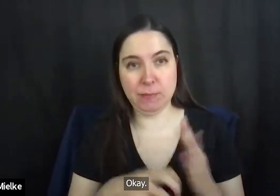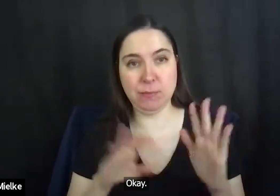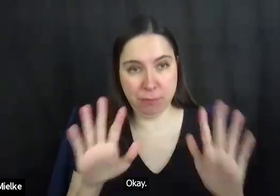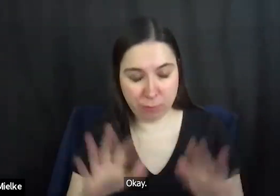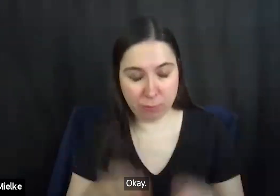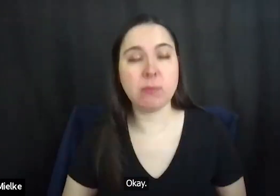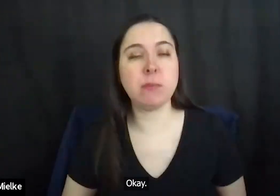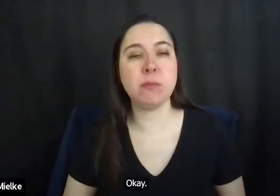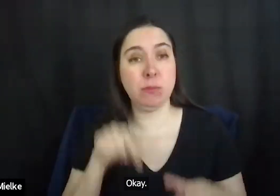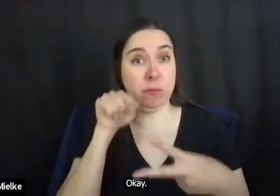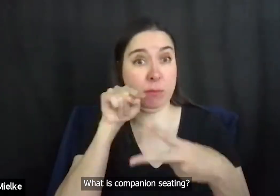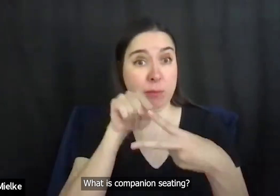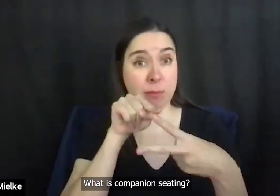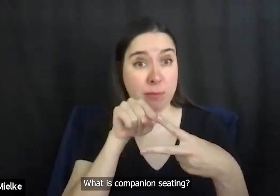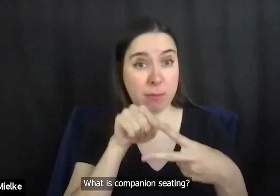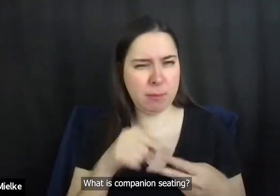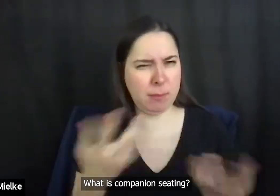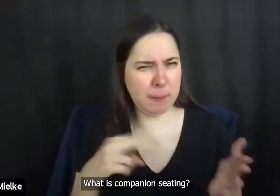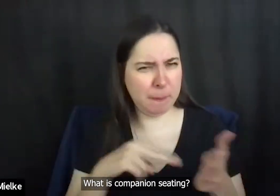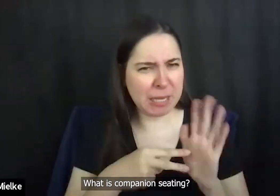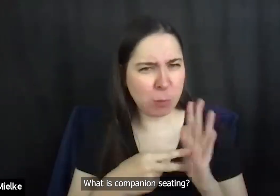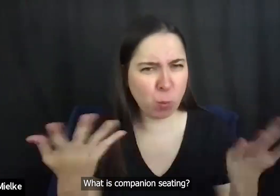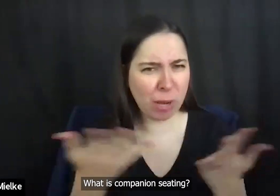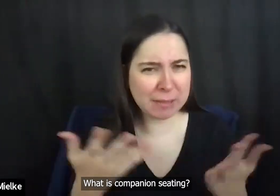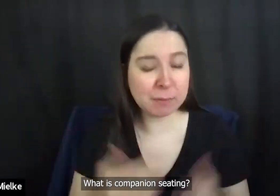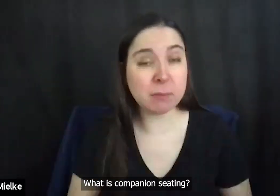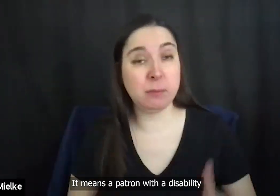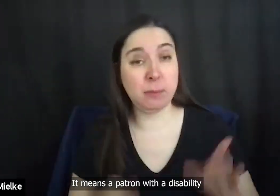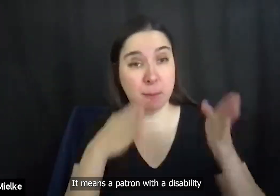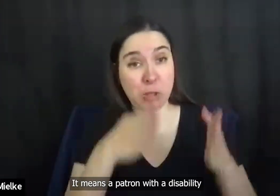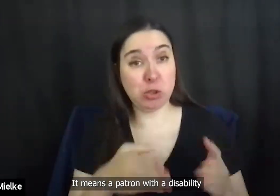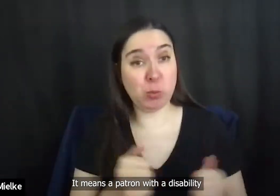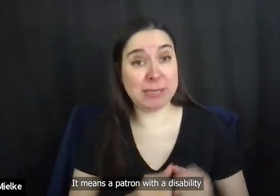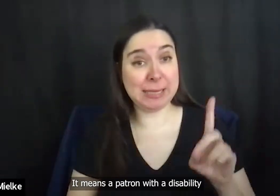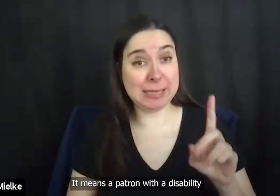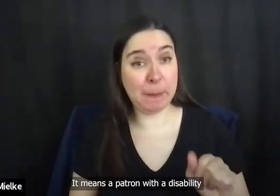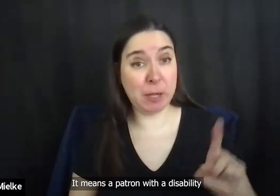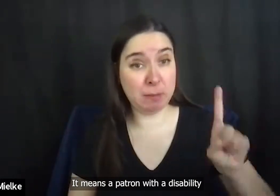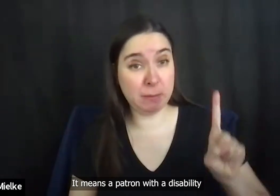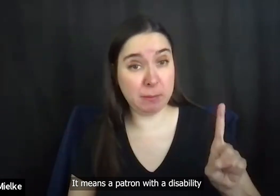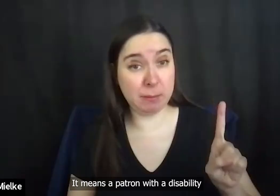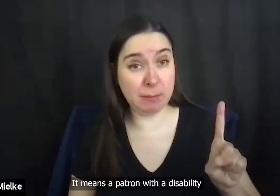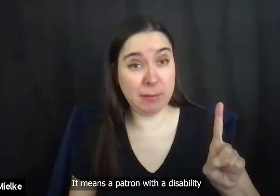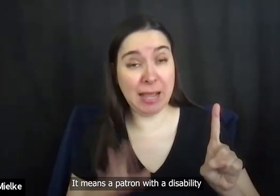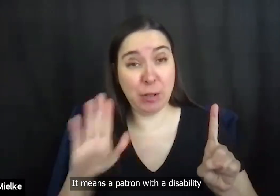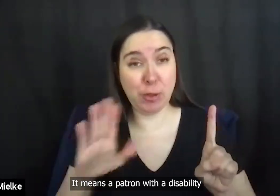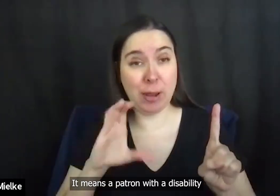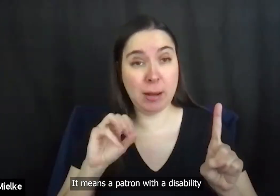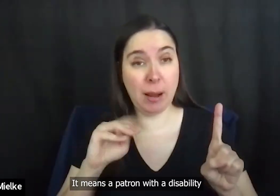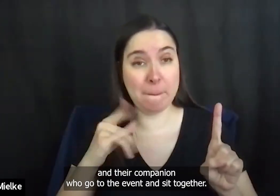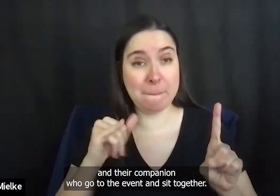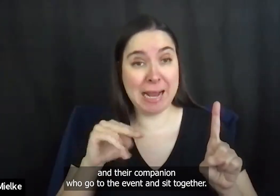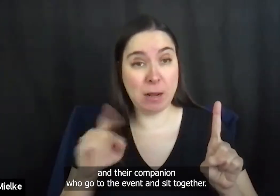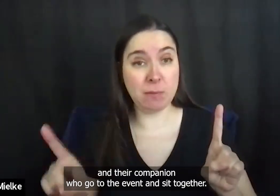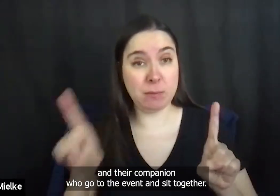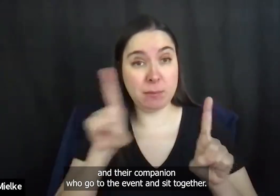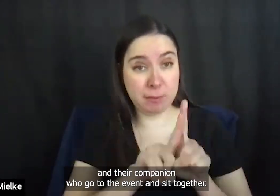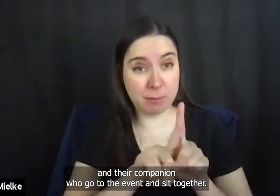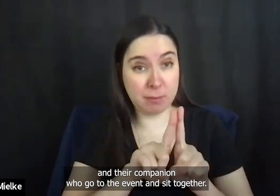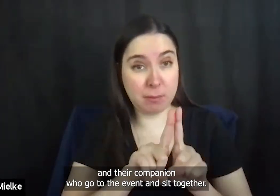Okay. What is companion seating? It means a patron with a disability and their companion who